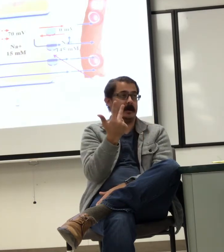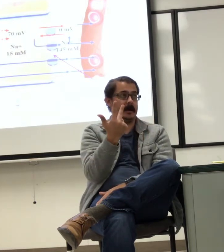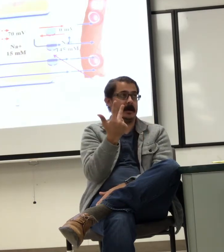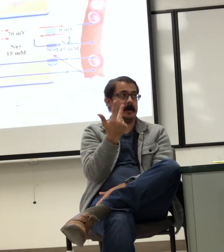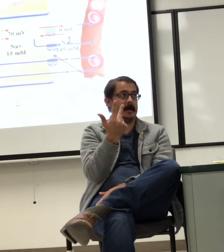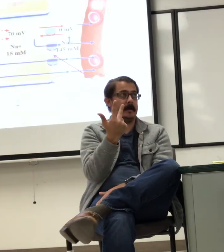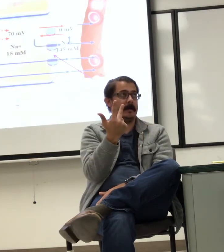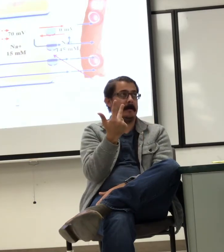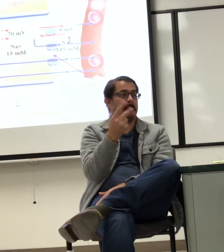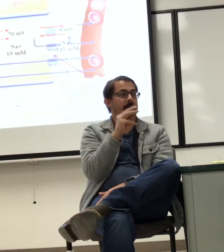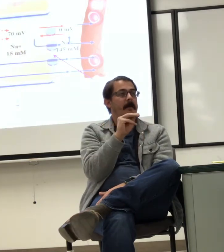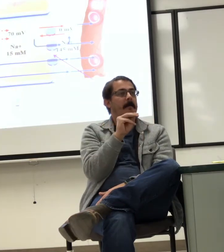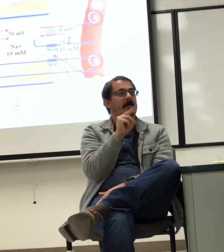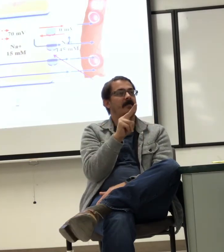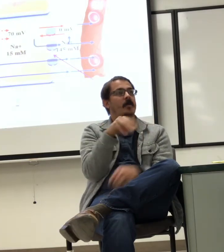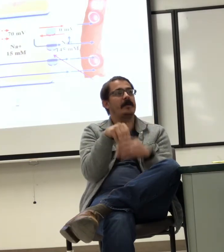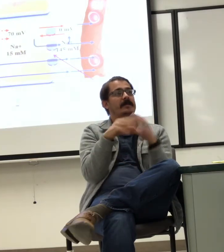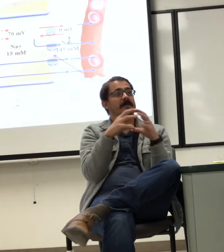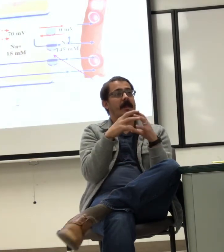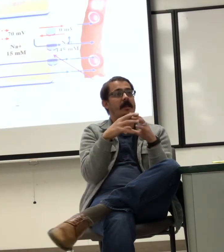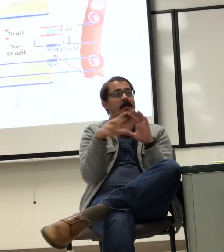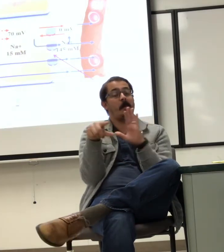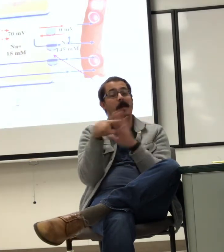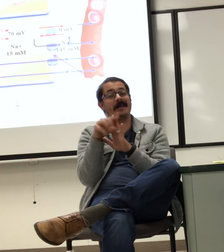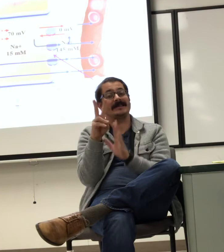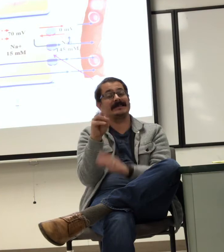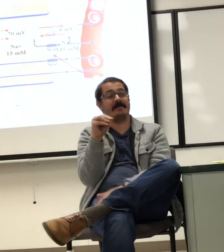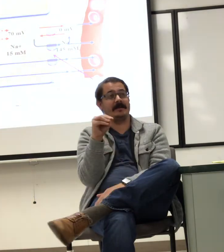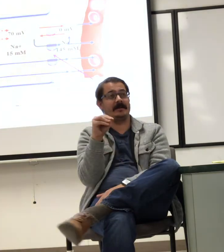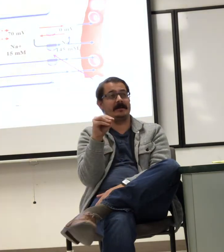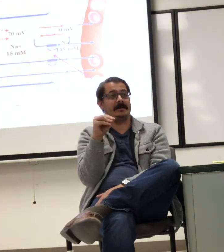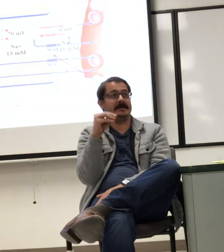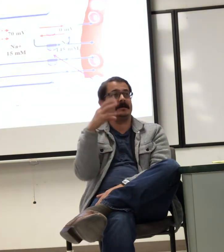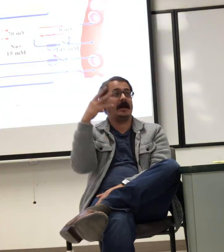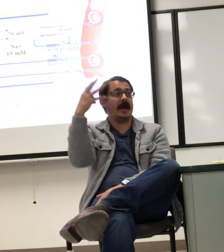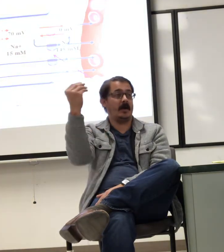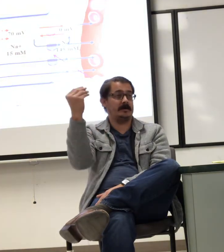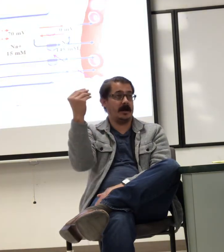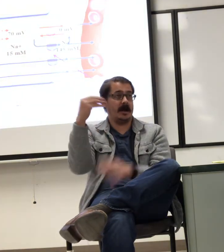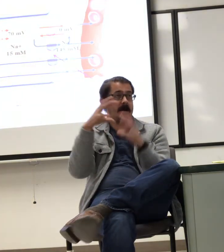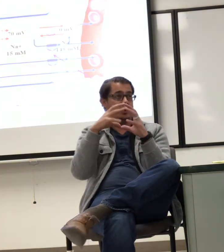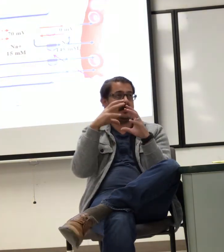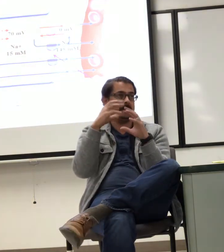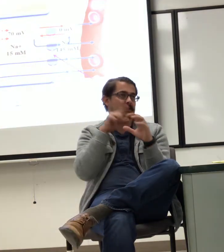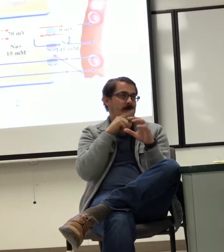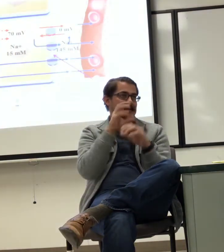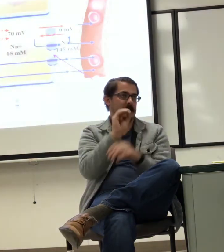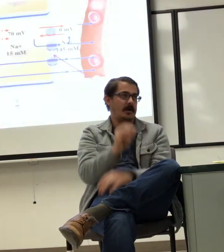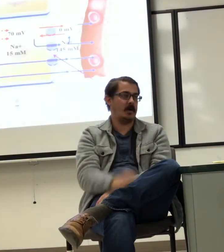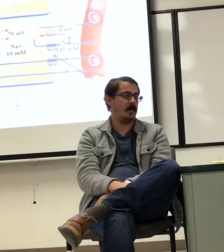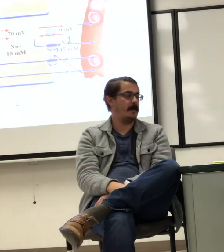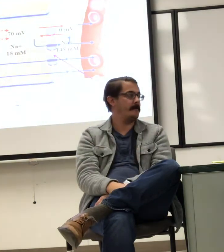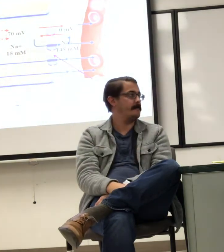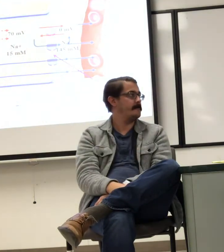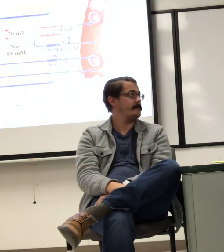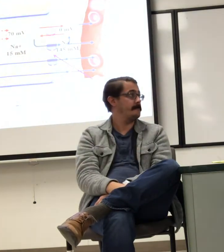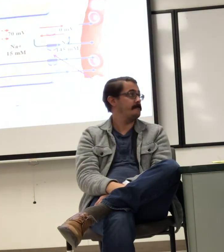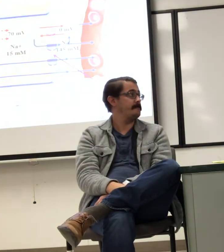millivolt. In the cell, -70. And outside the cell, pretty much 0 on that